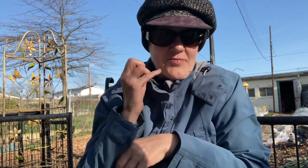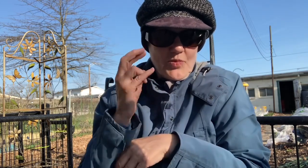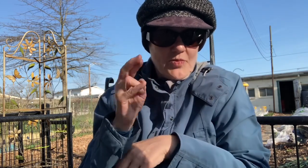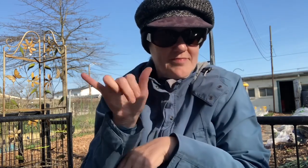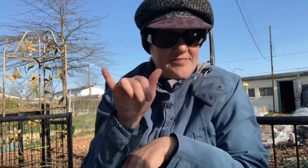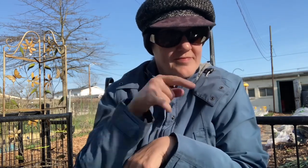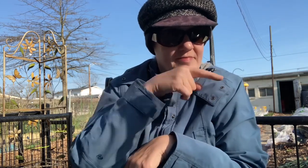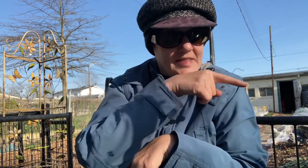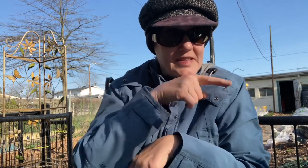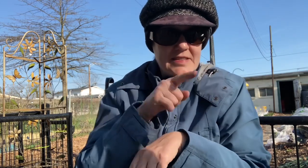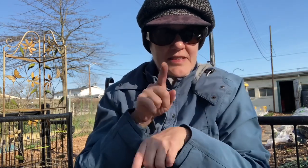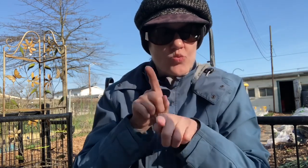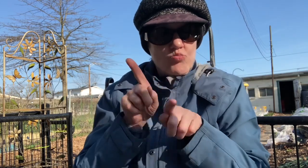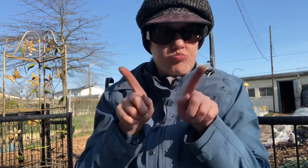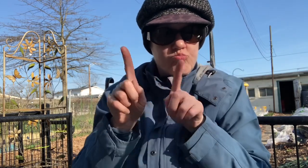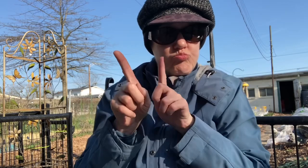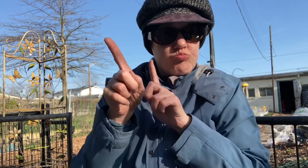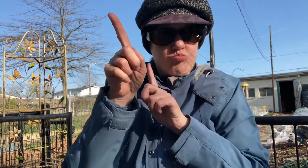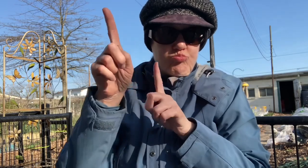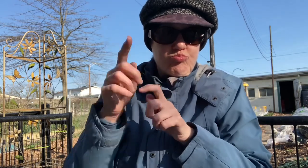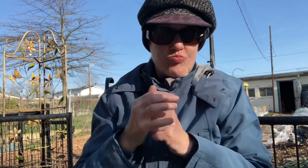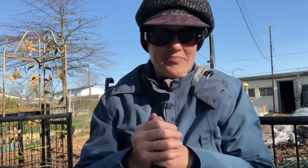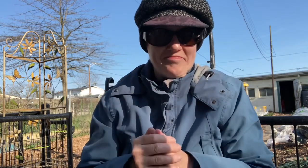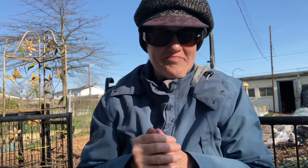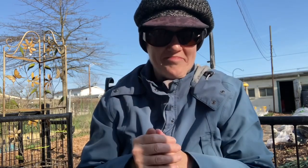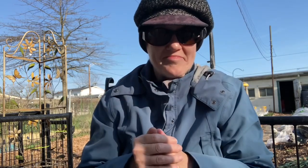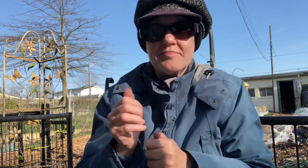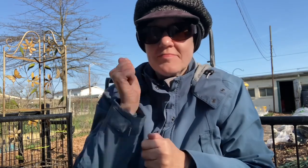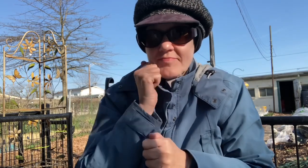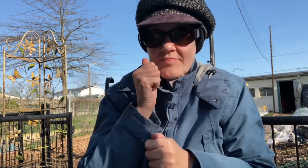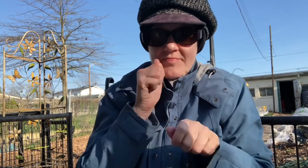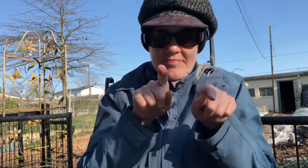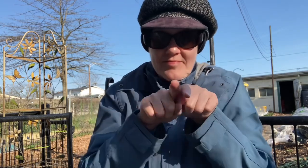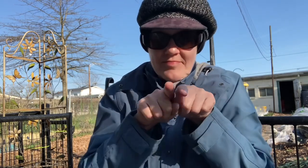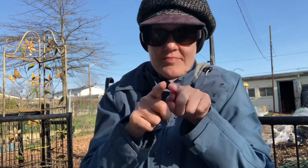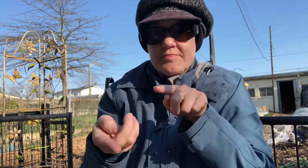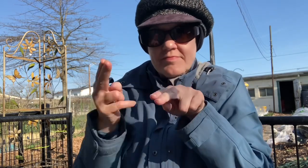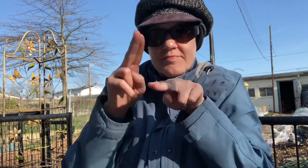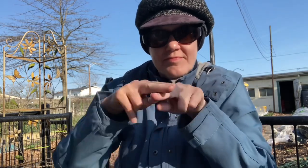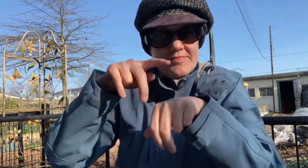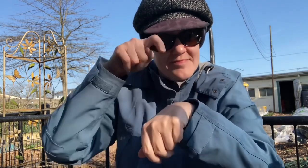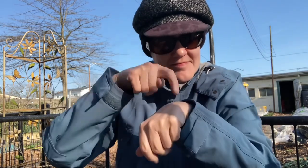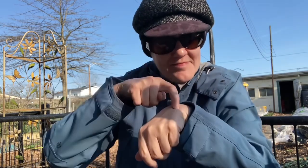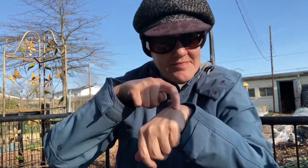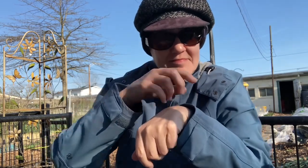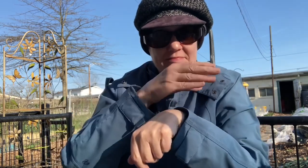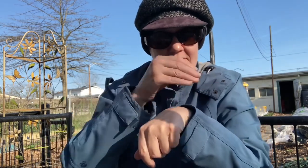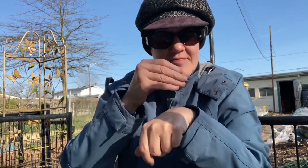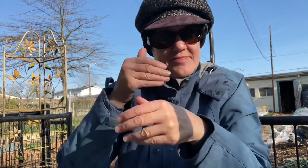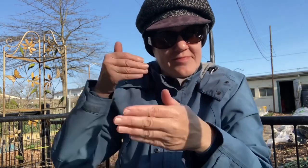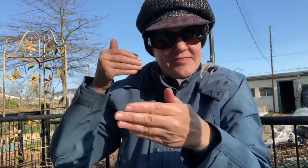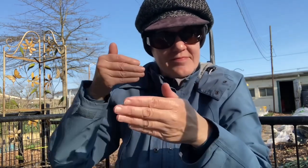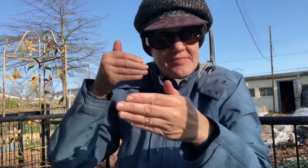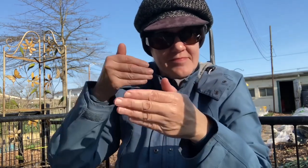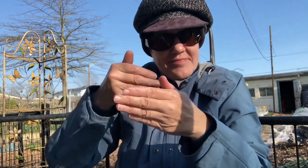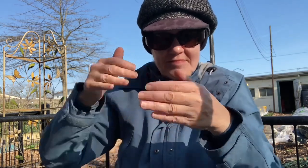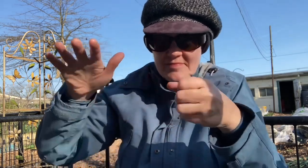head. Or like this variety, it's just not going to develop all those shoots. Every day will also increase the